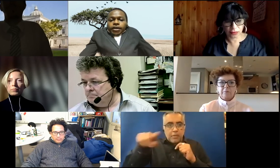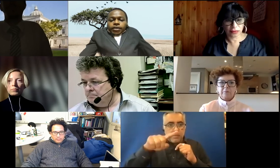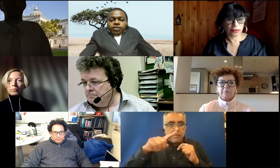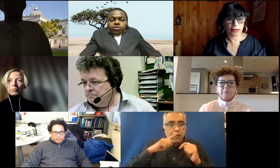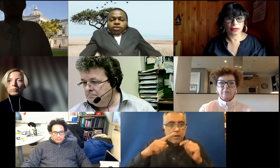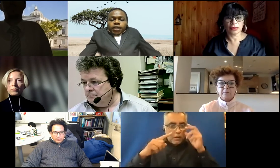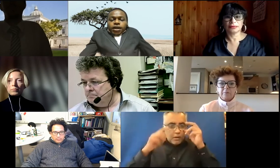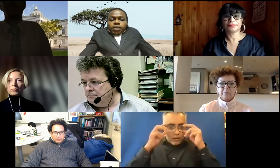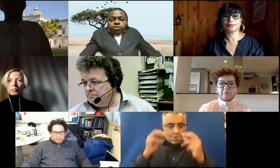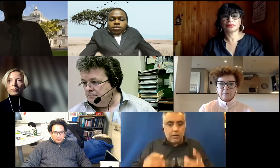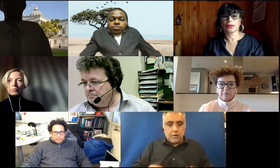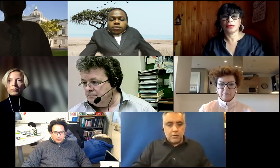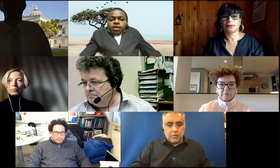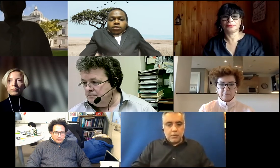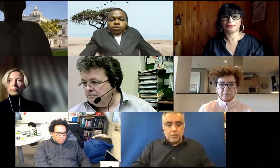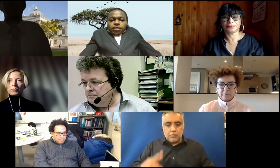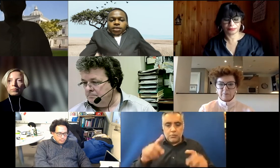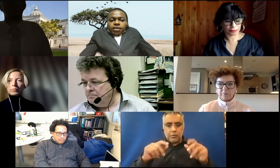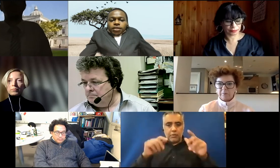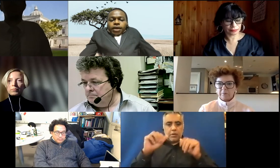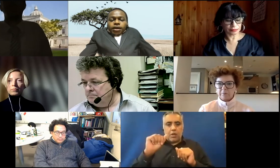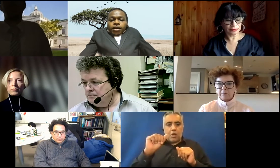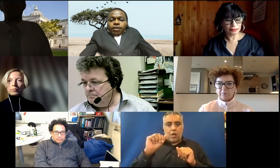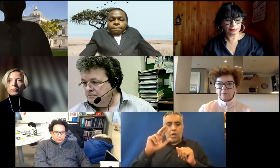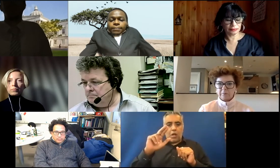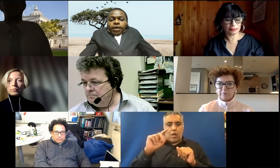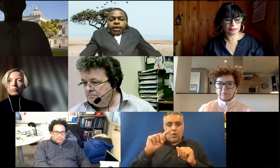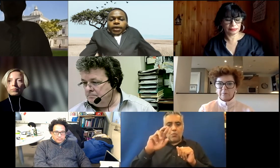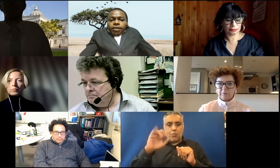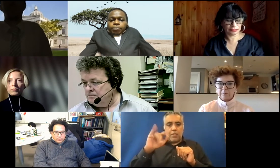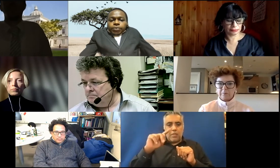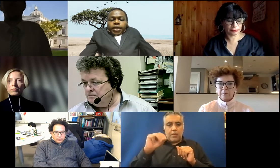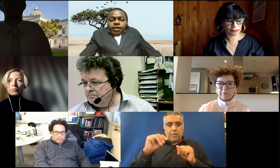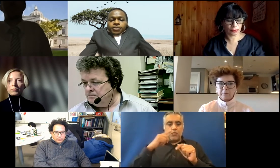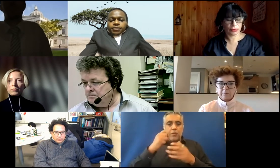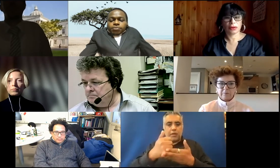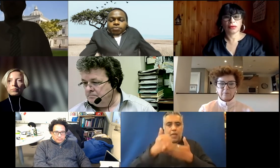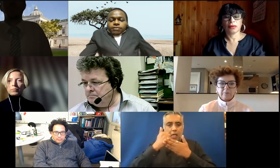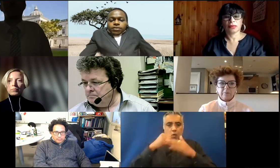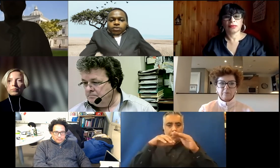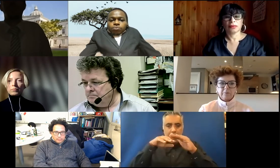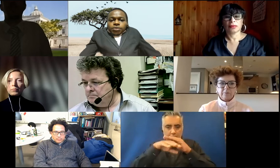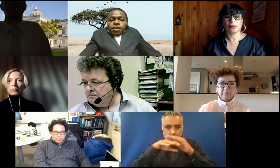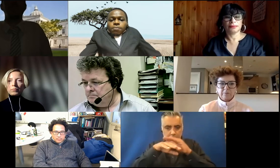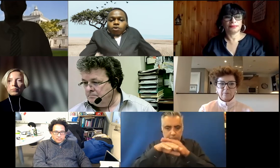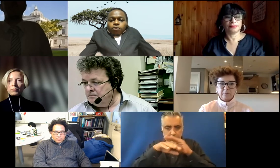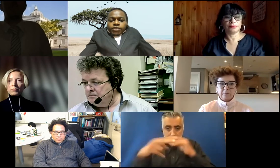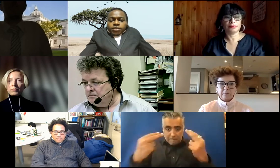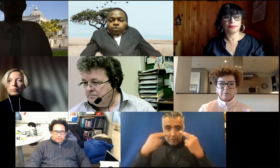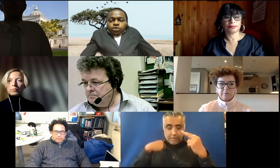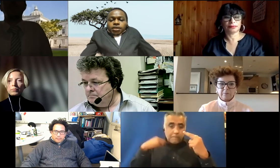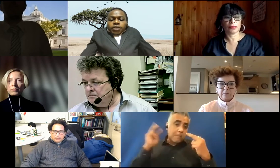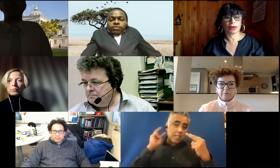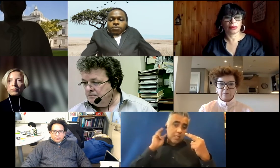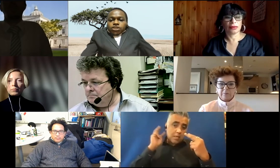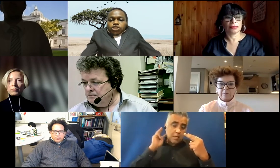AI and training algorithms so that they can help accessibility features to be more obvious, which